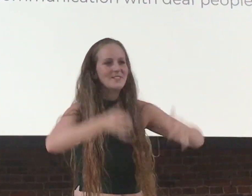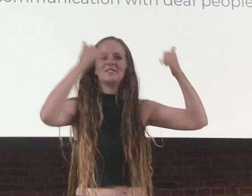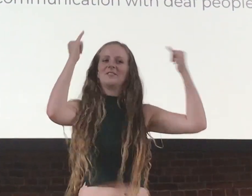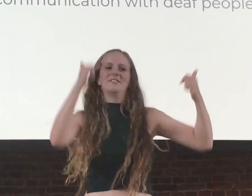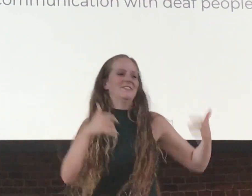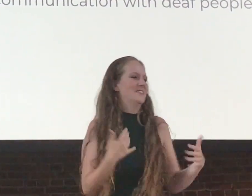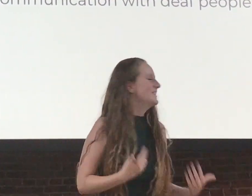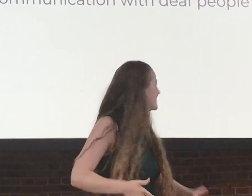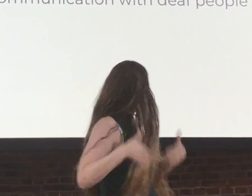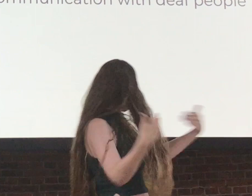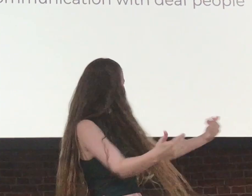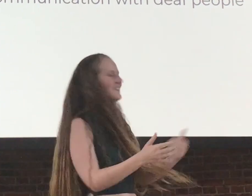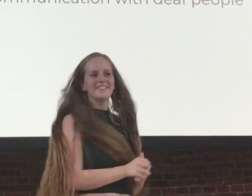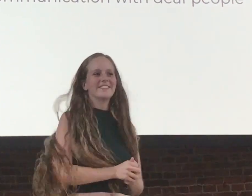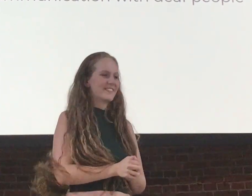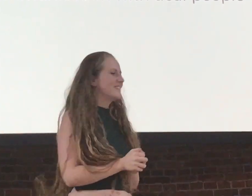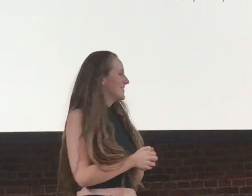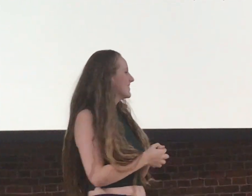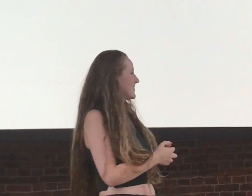It's access for you.